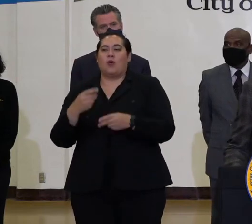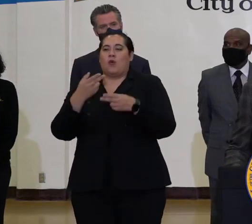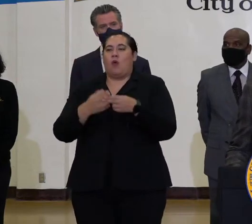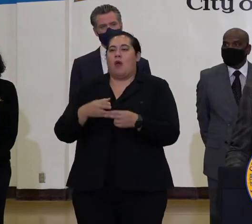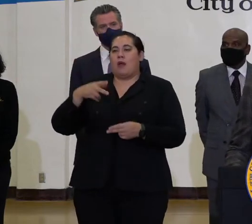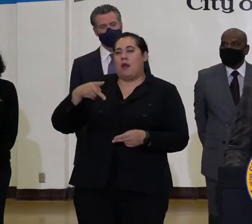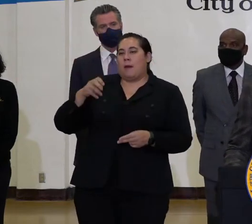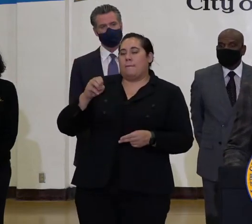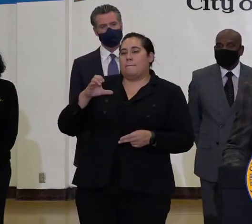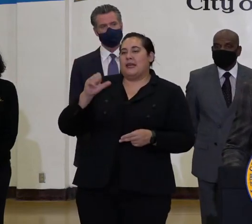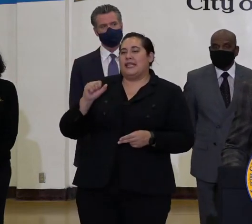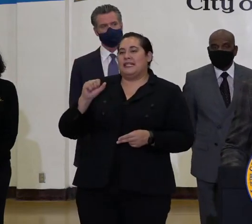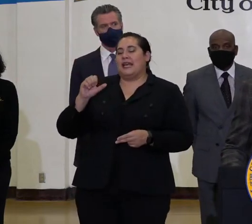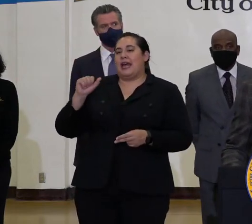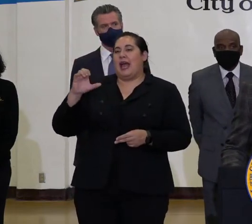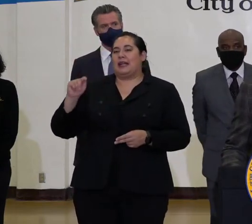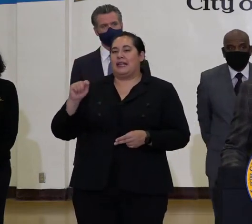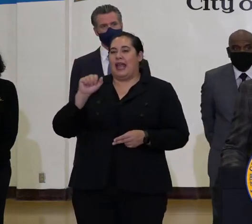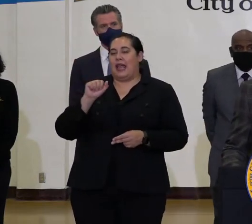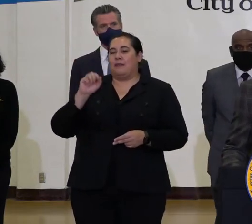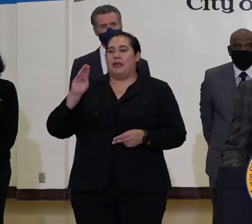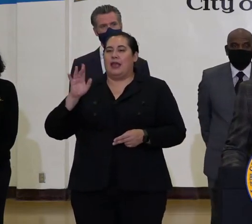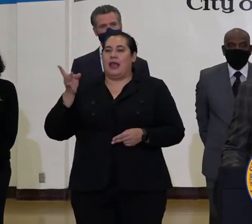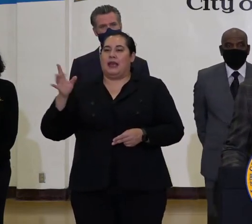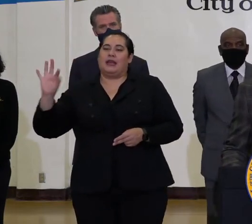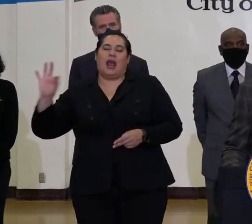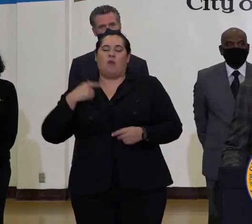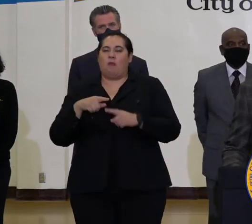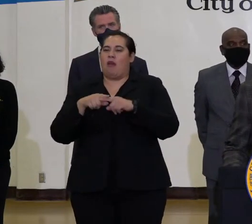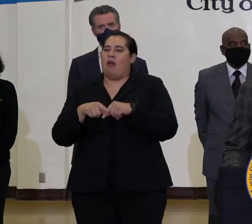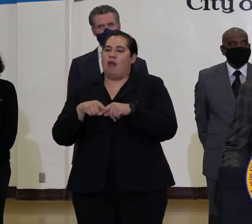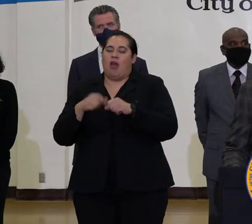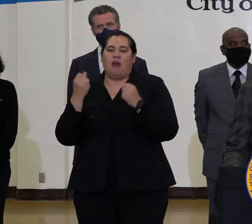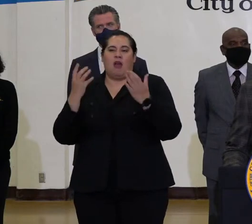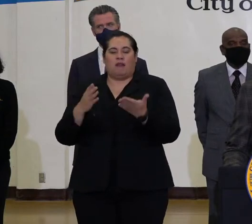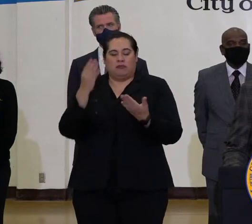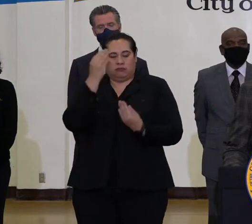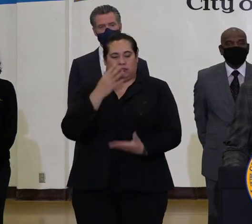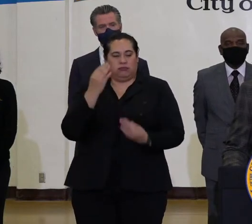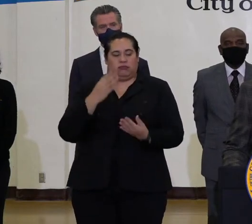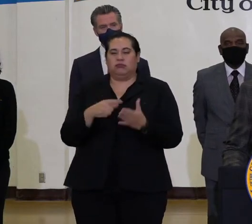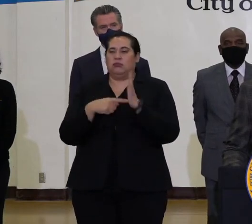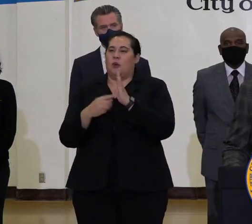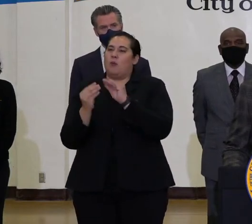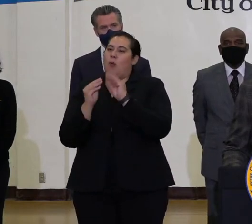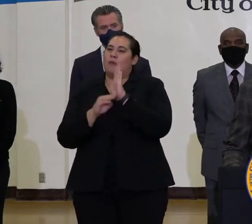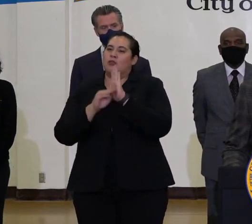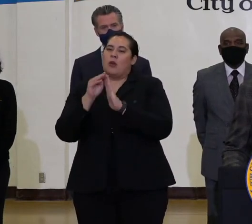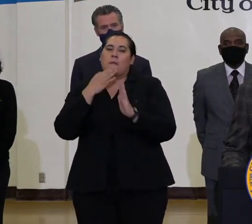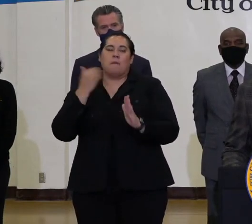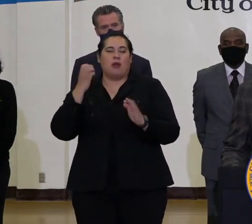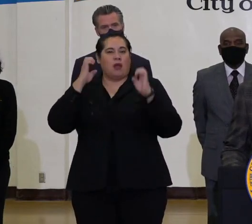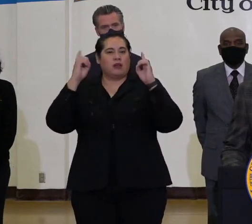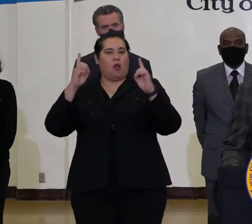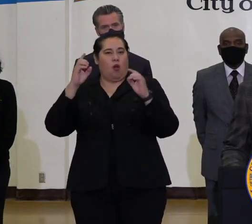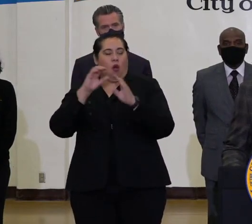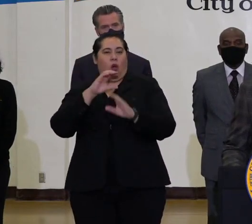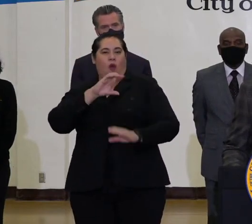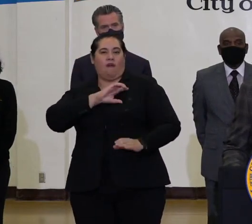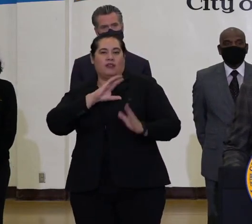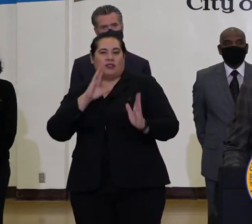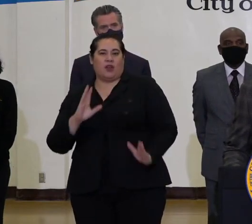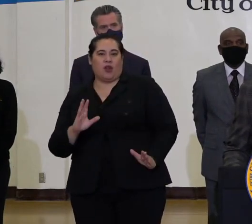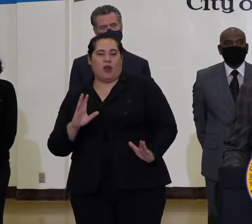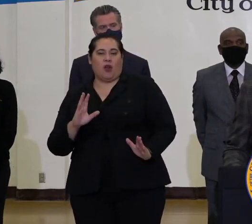Act, AB 89. Relying on decades of data showcasing more mature and better educated officers are